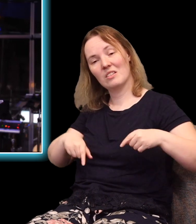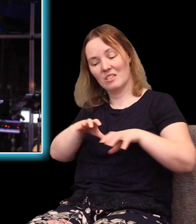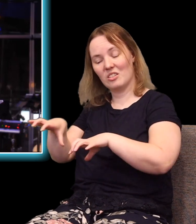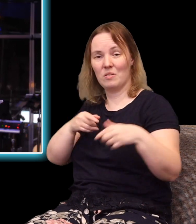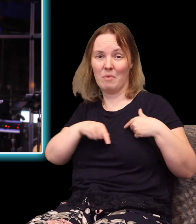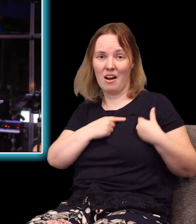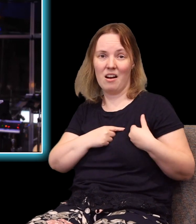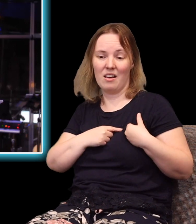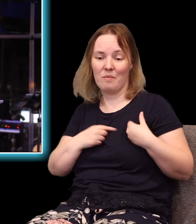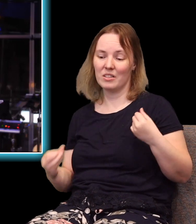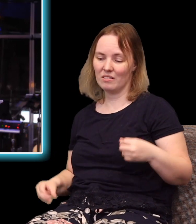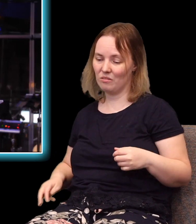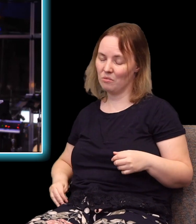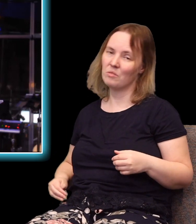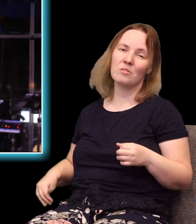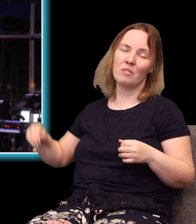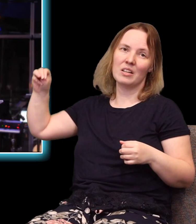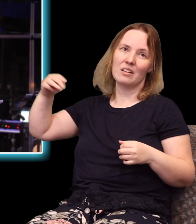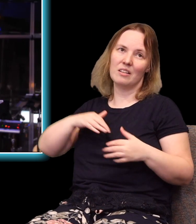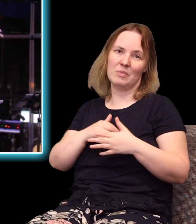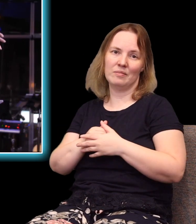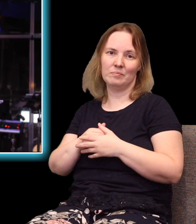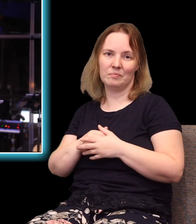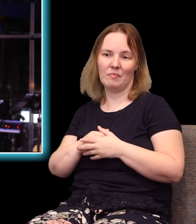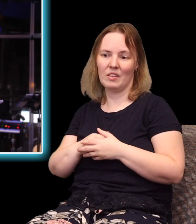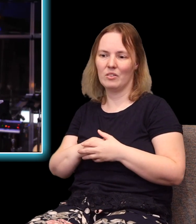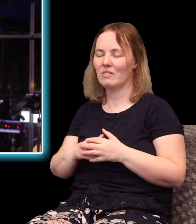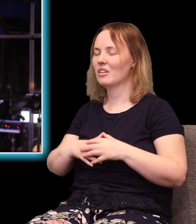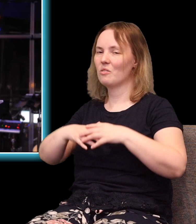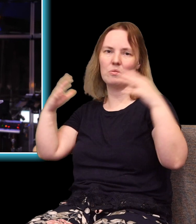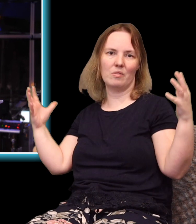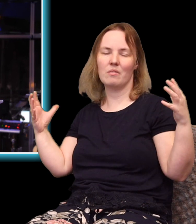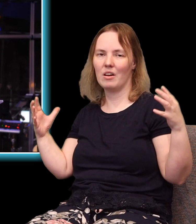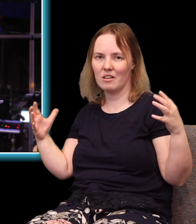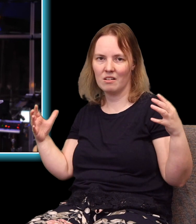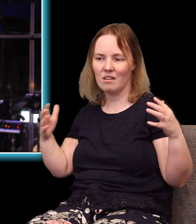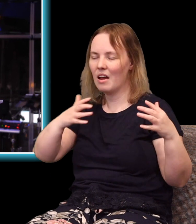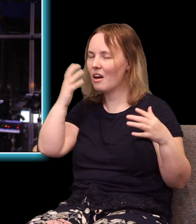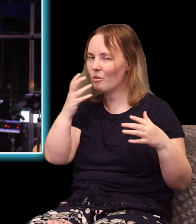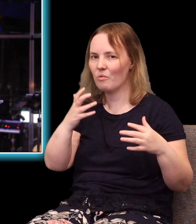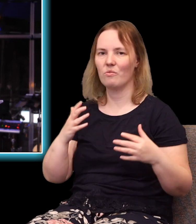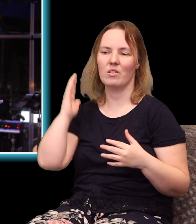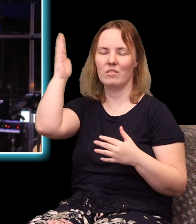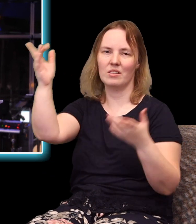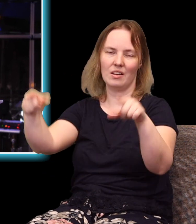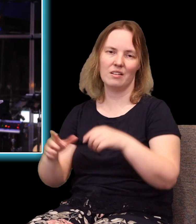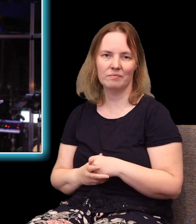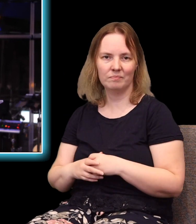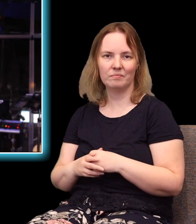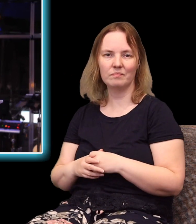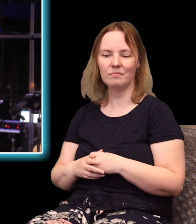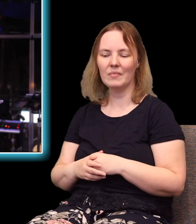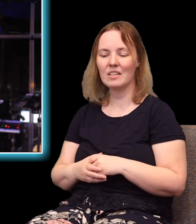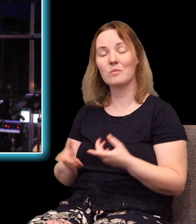heart in the present and also what He's growing in me to reflect a greater maturity for even bigger things ahead. And this happens as we give ourselves to